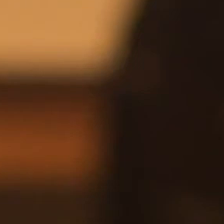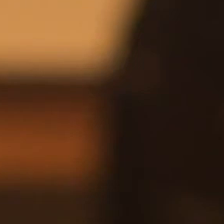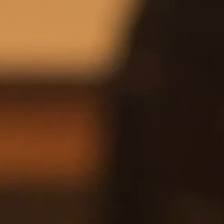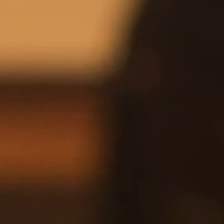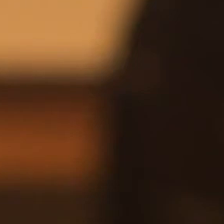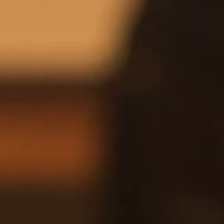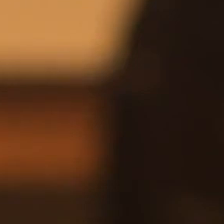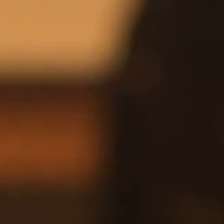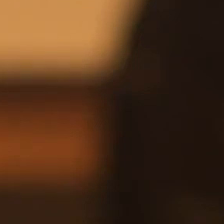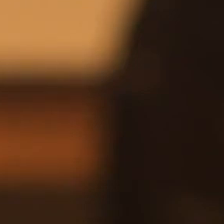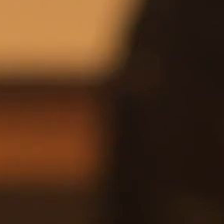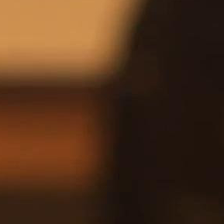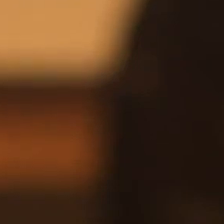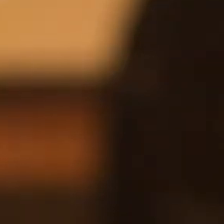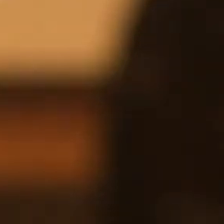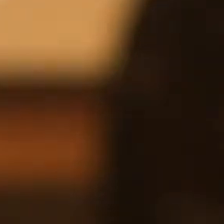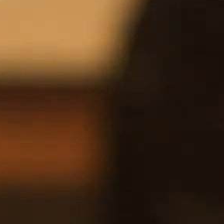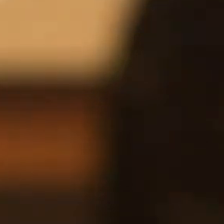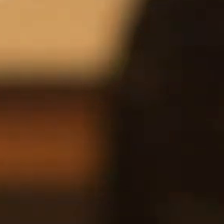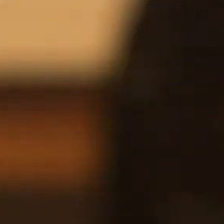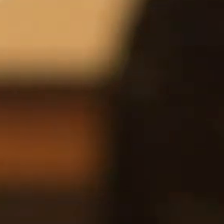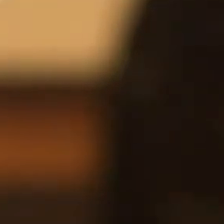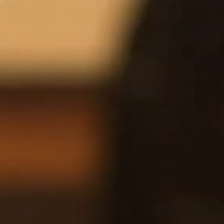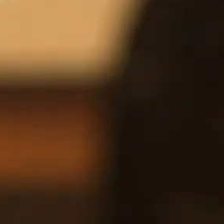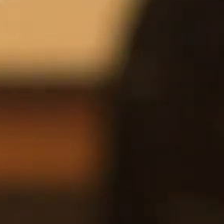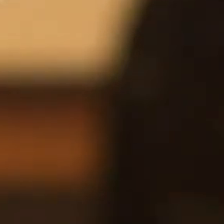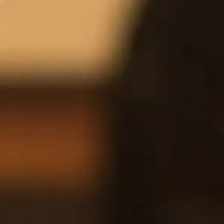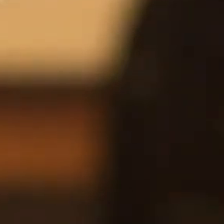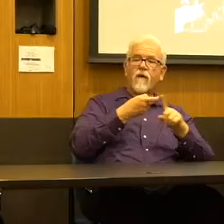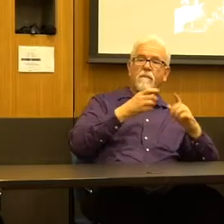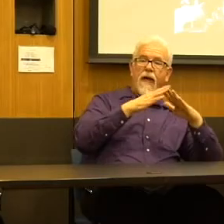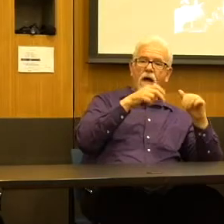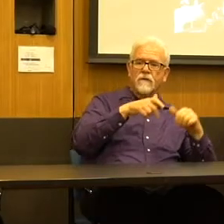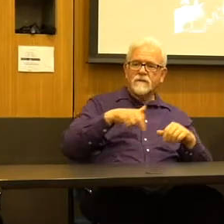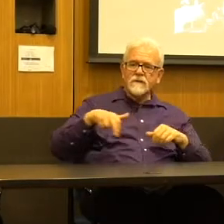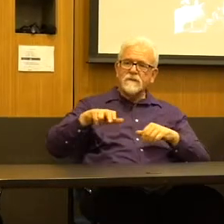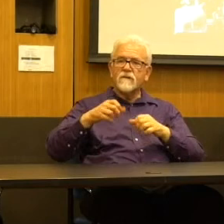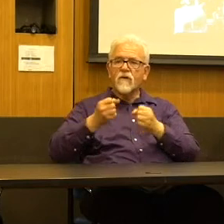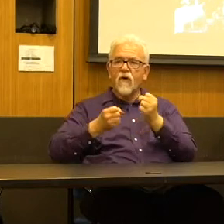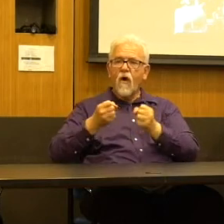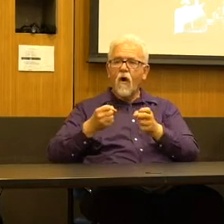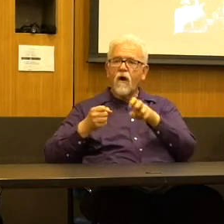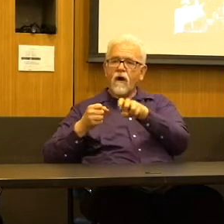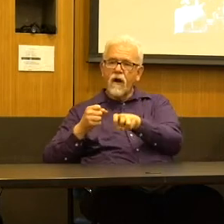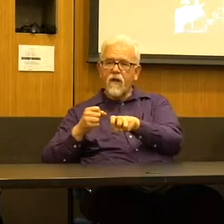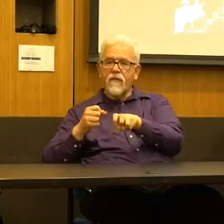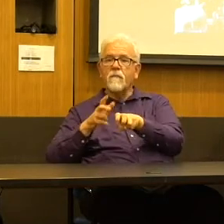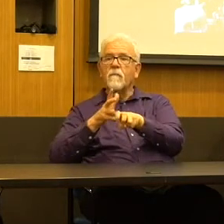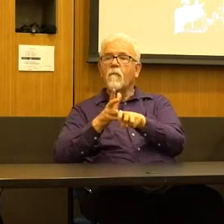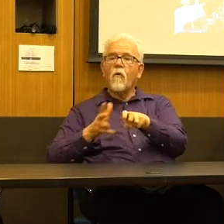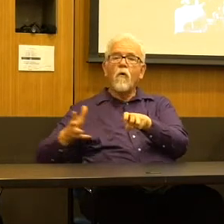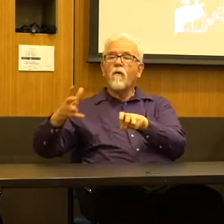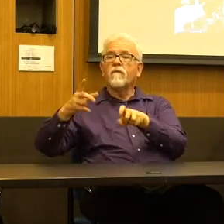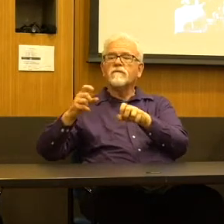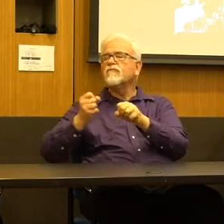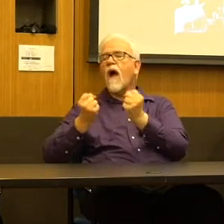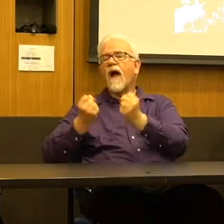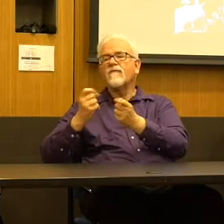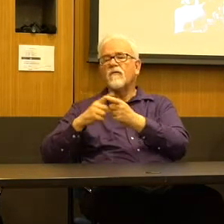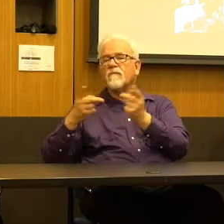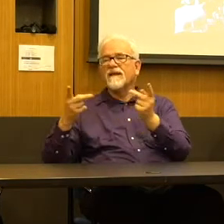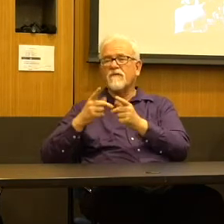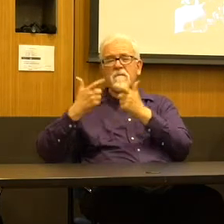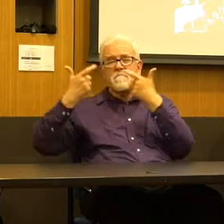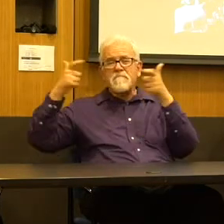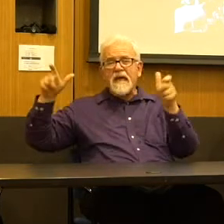move from your house into a car. Then you could drive to a place that has these big parking lots. From the